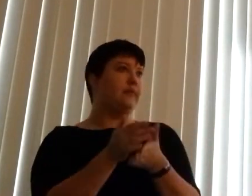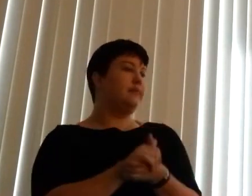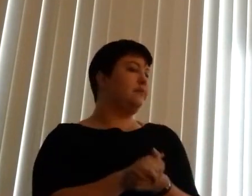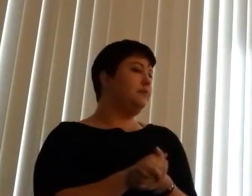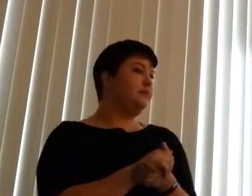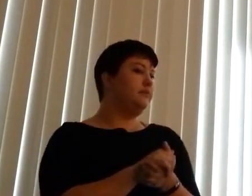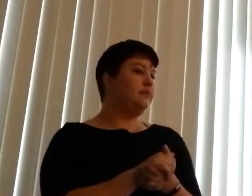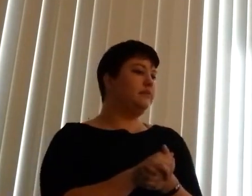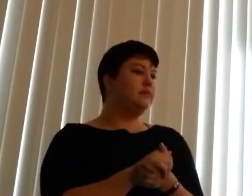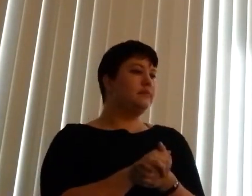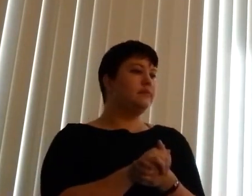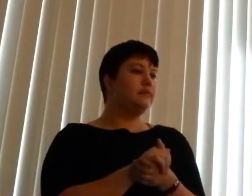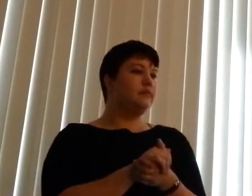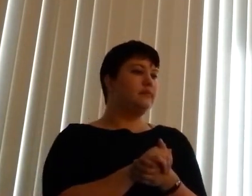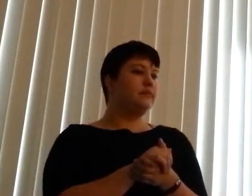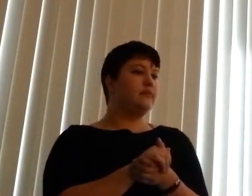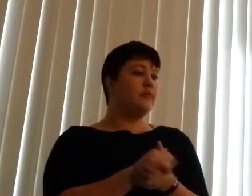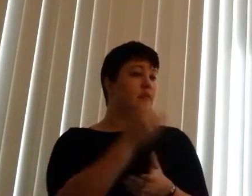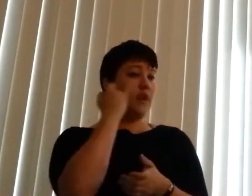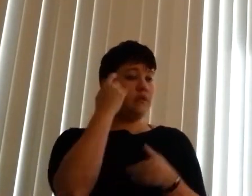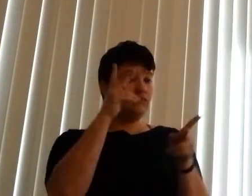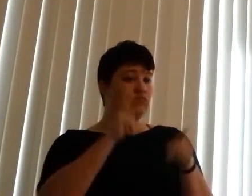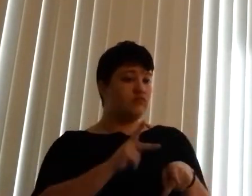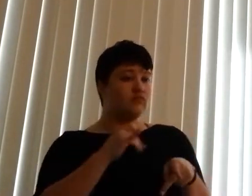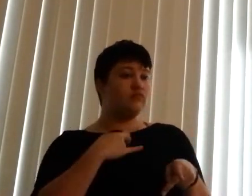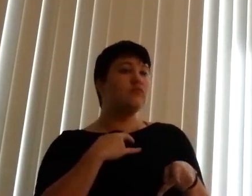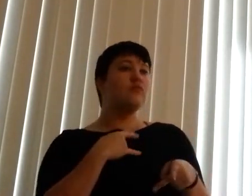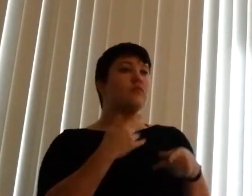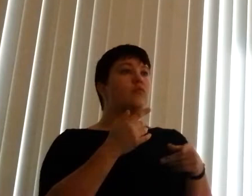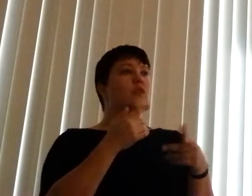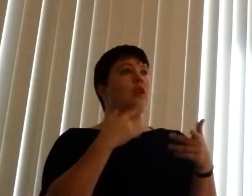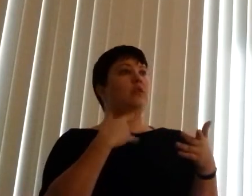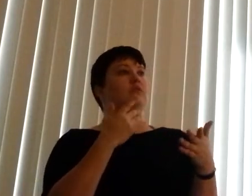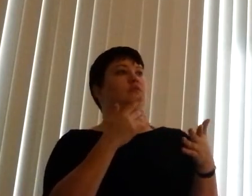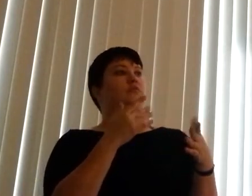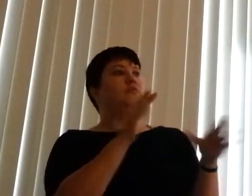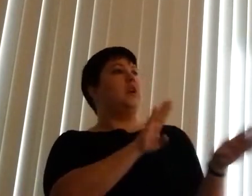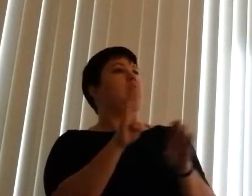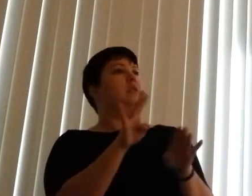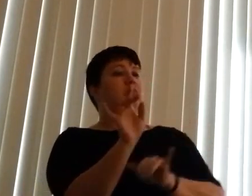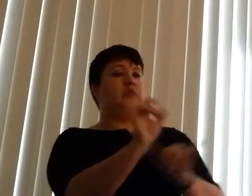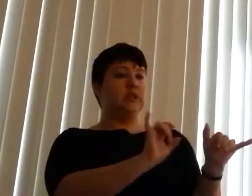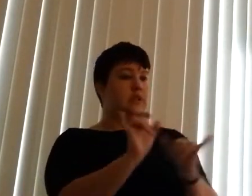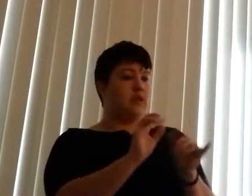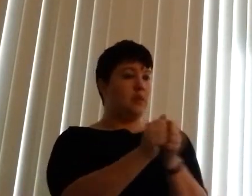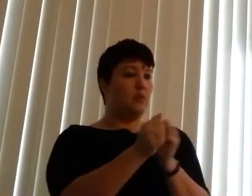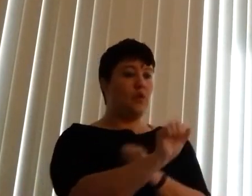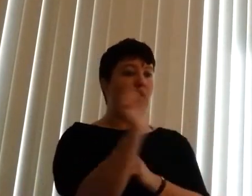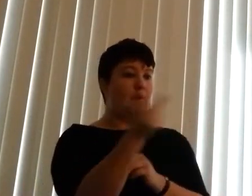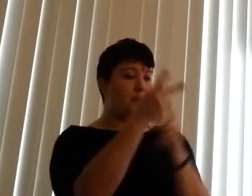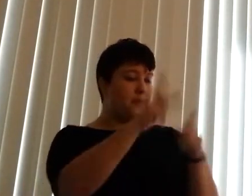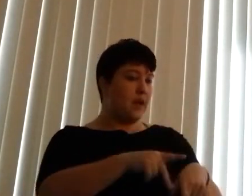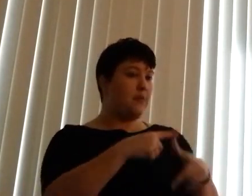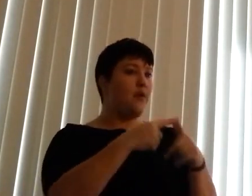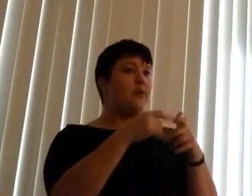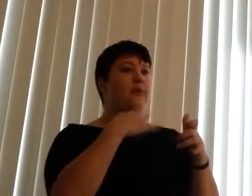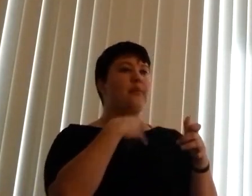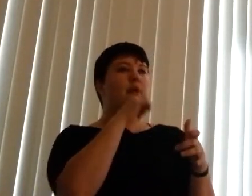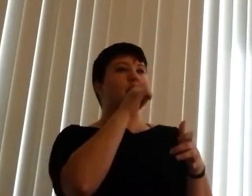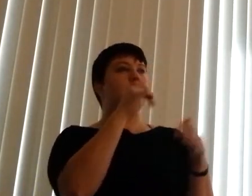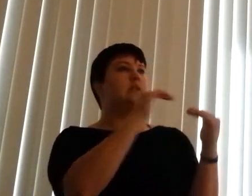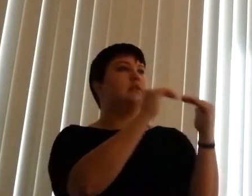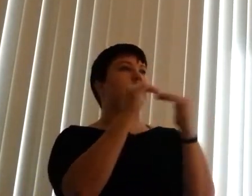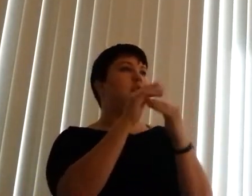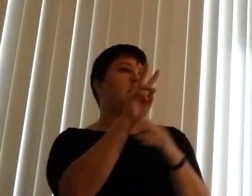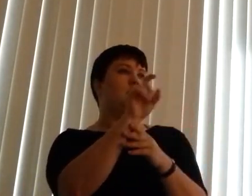then she ought to treat him as having unconditional, preeminent value. An agent's treatment